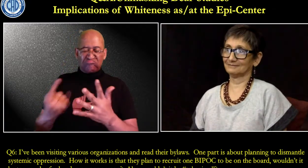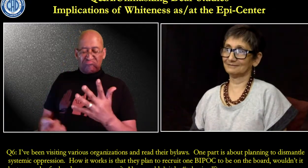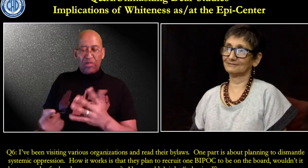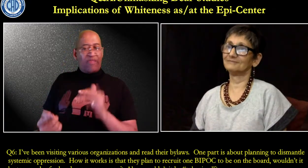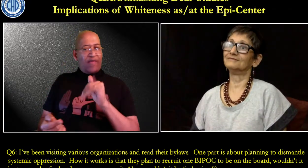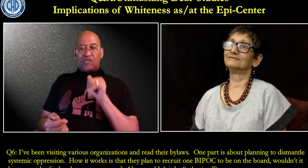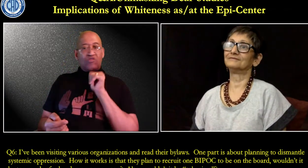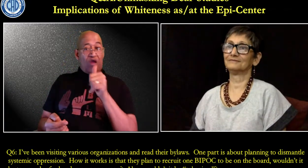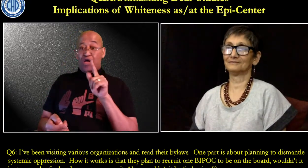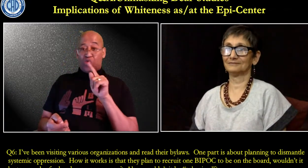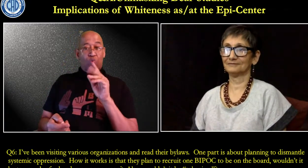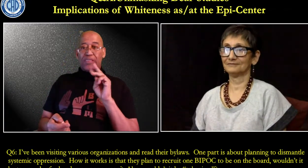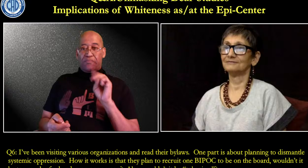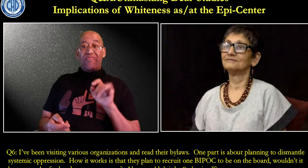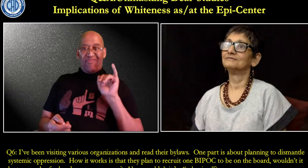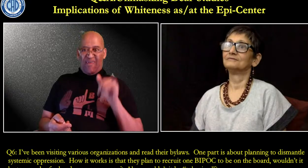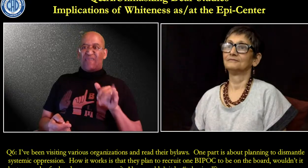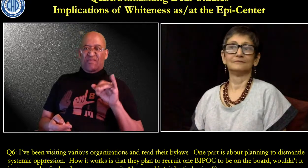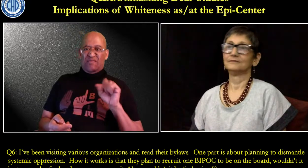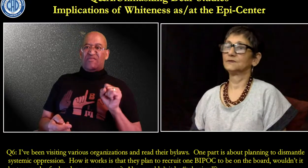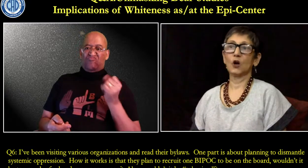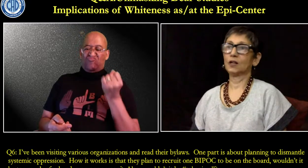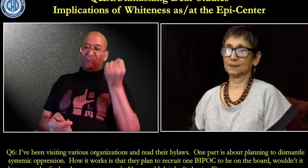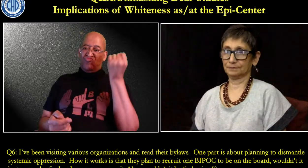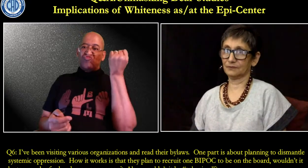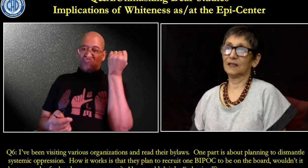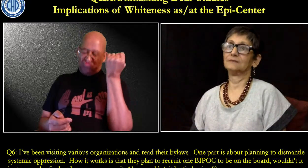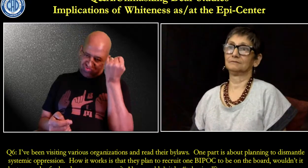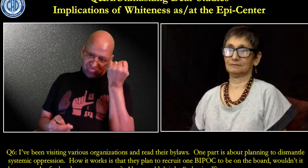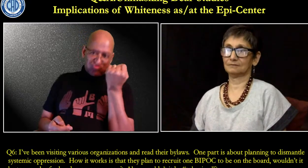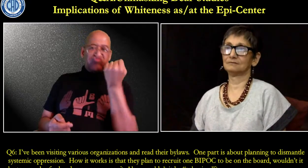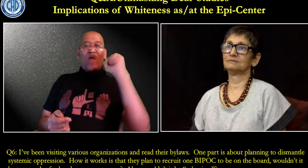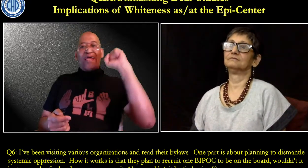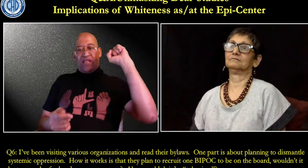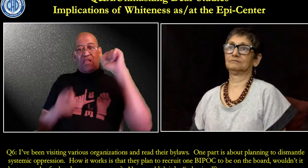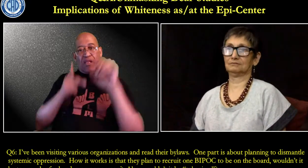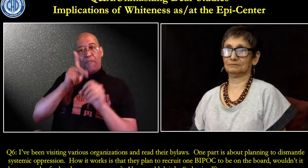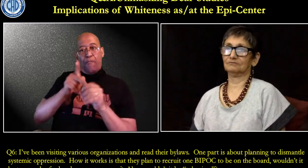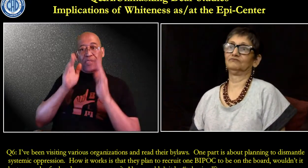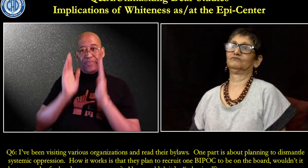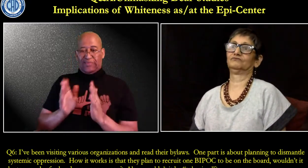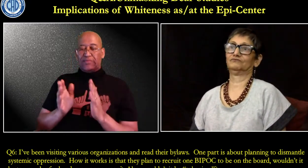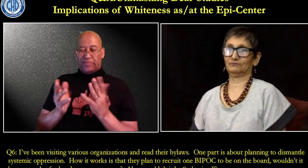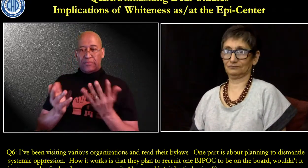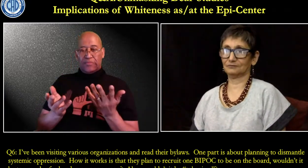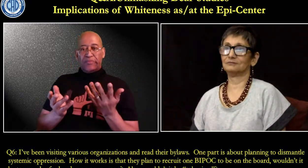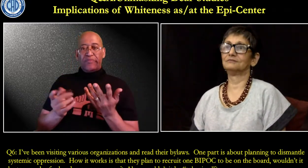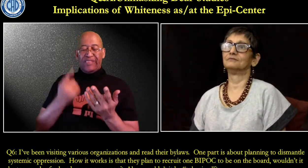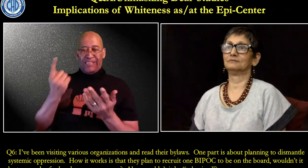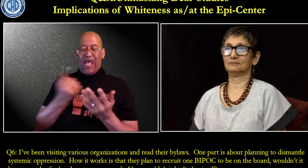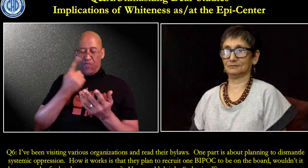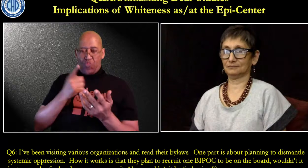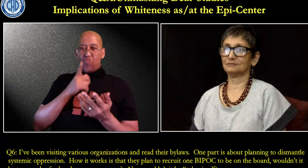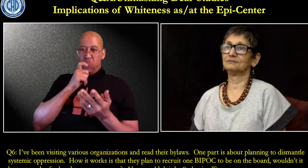knows how to speak out, straightforward, knows about what's going on, they understand